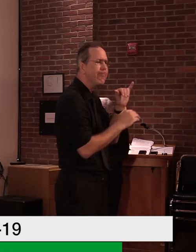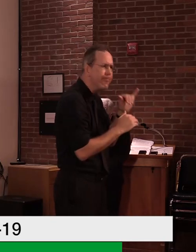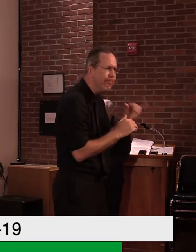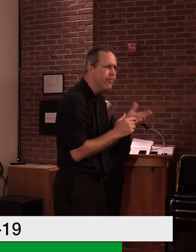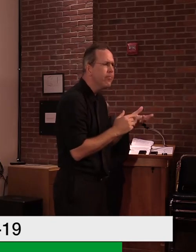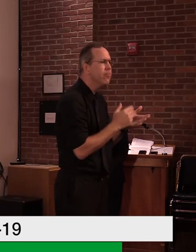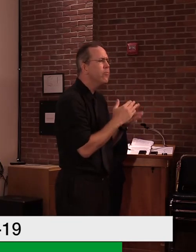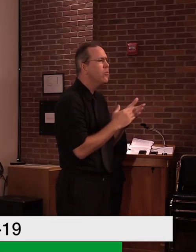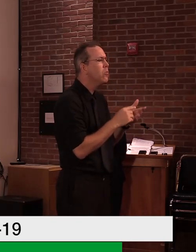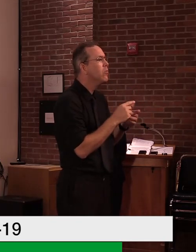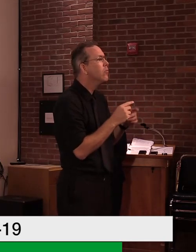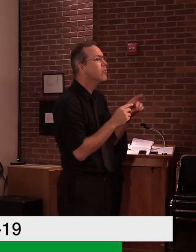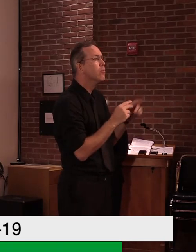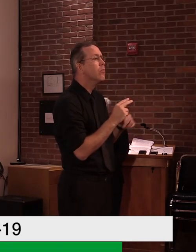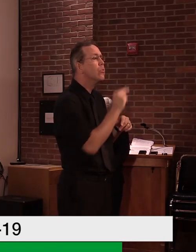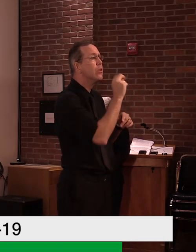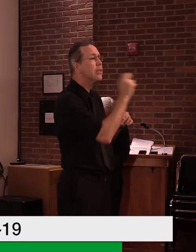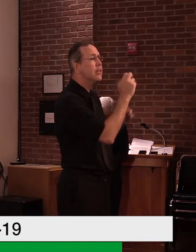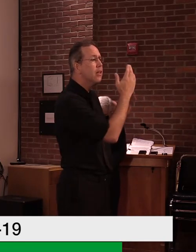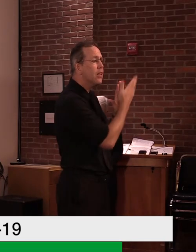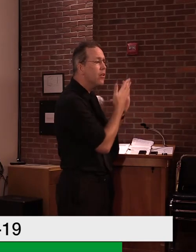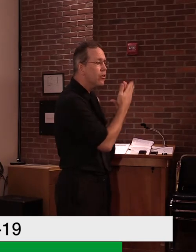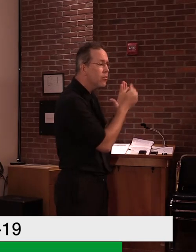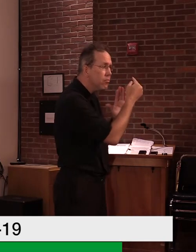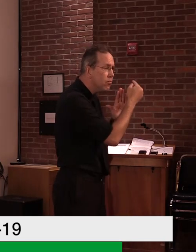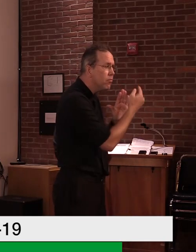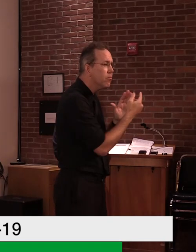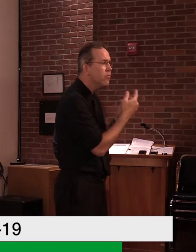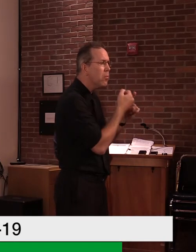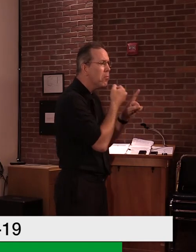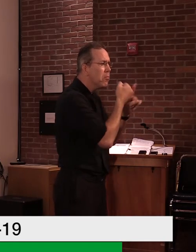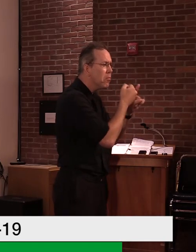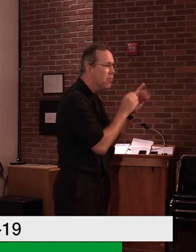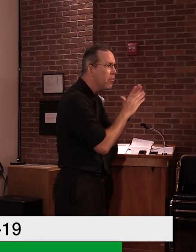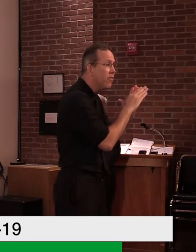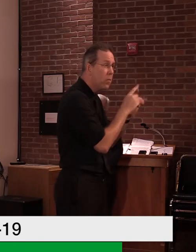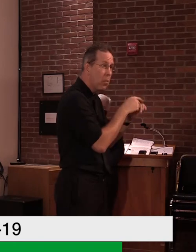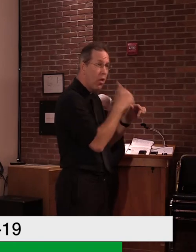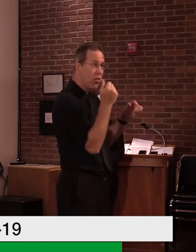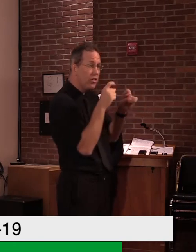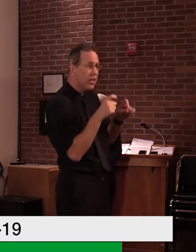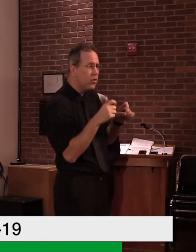just due to increased testing, but a greater spread of the virus as well.